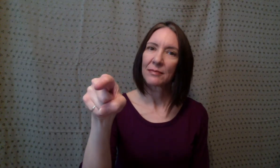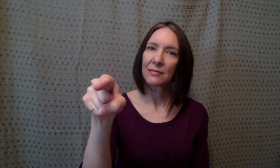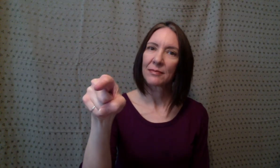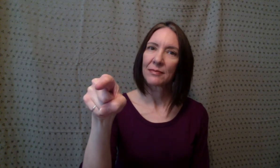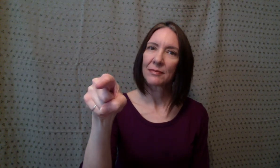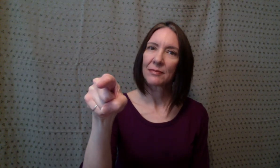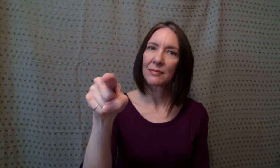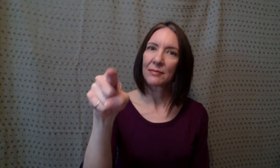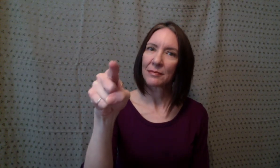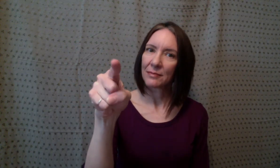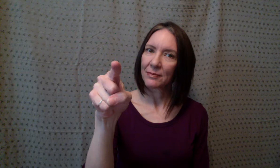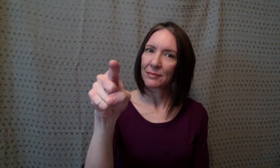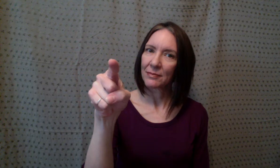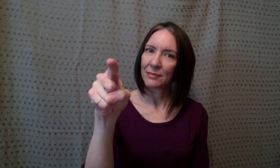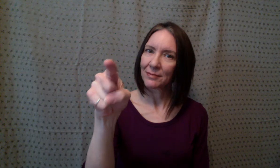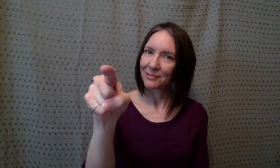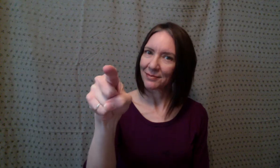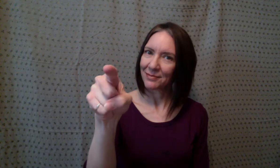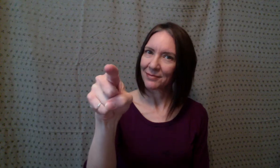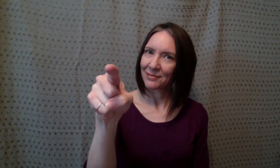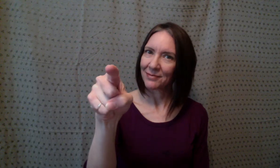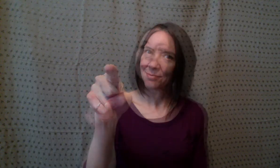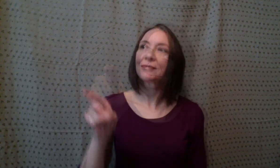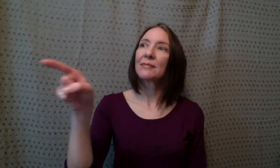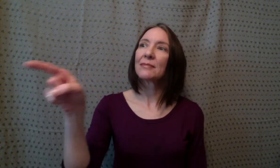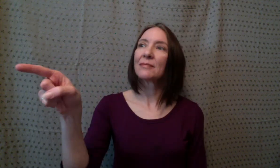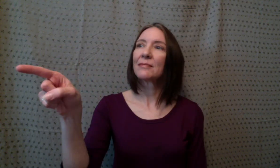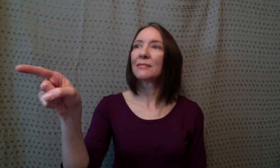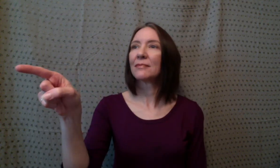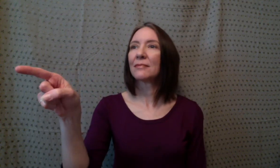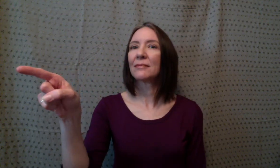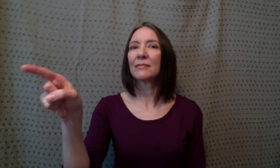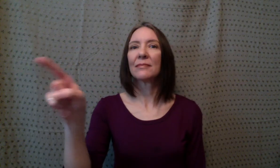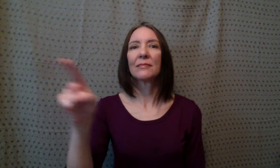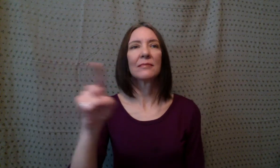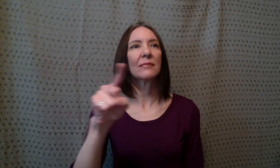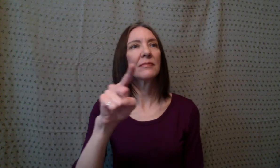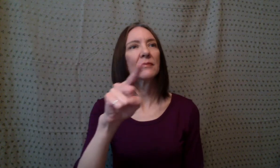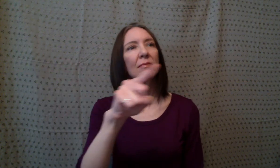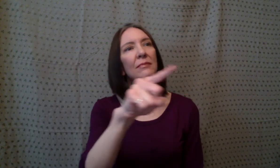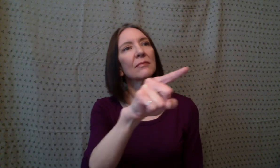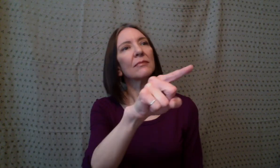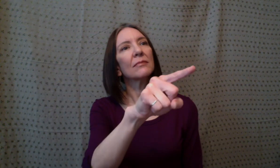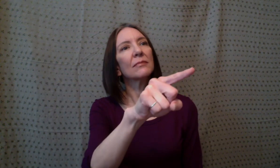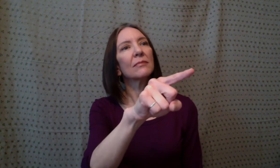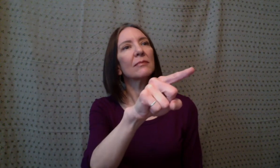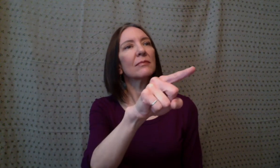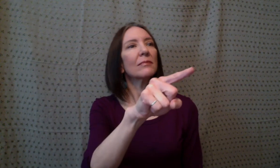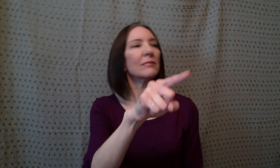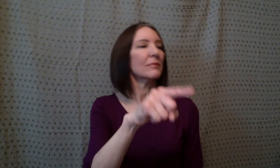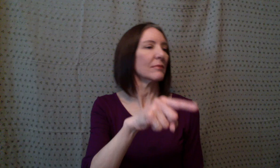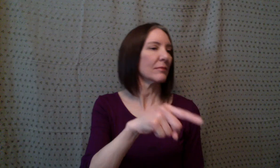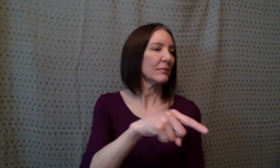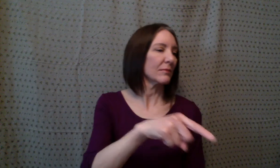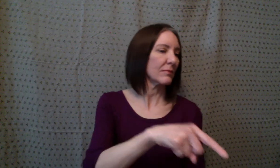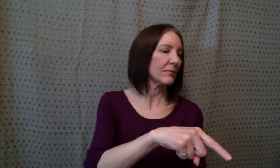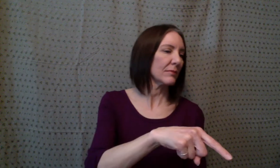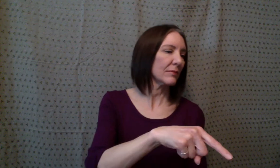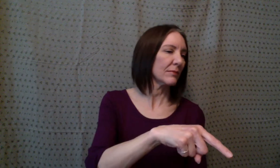are addressing. To produce he, she, or it, simply point to the person or object you are referring